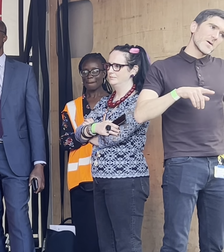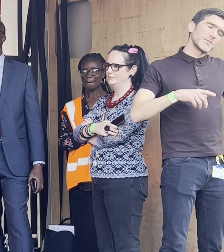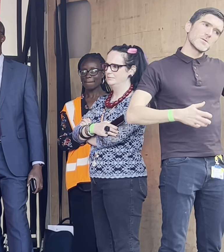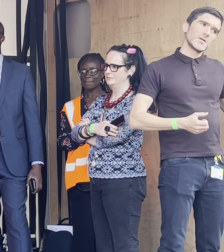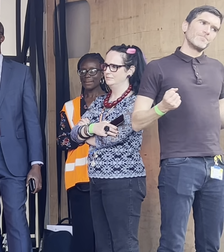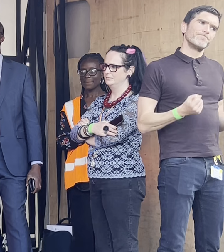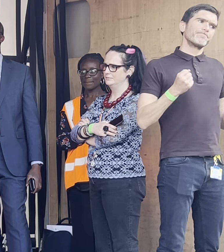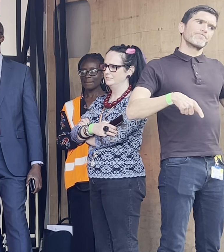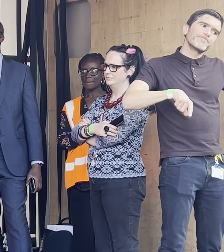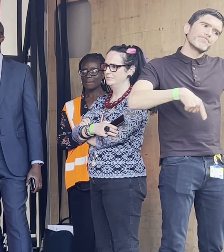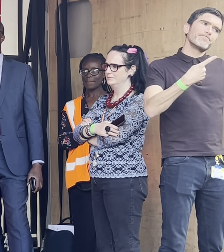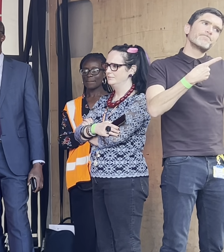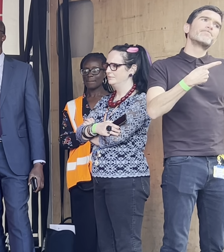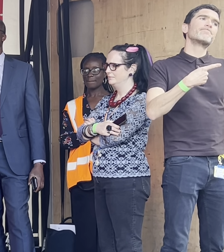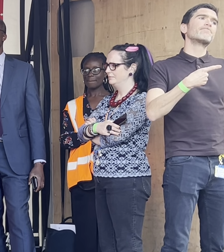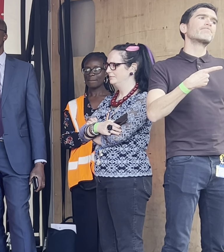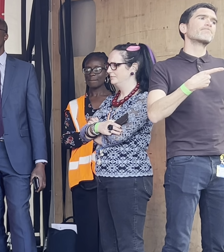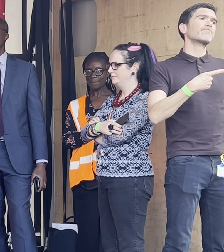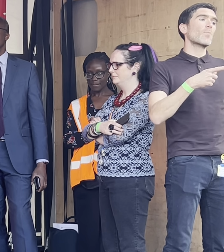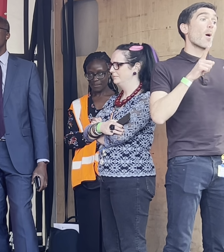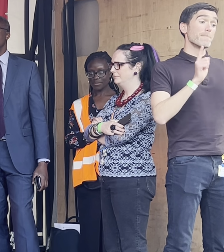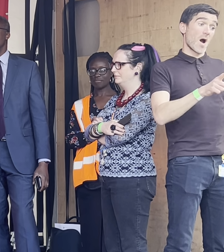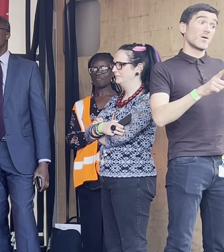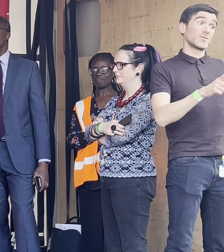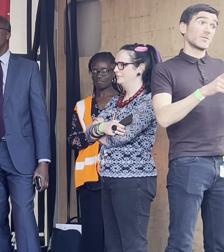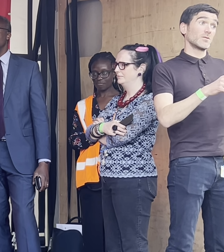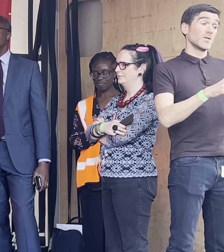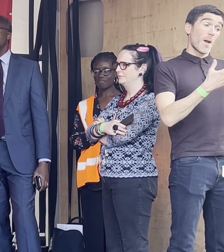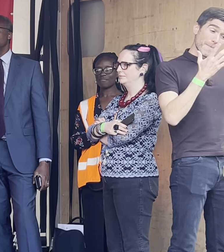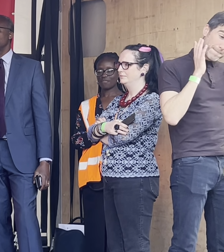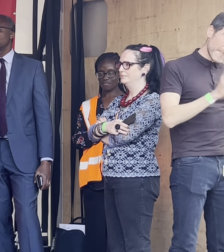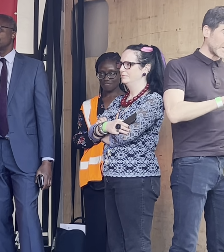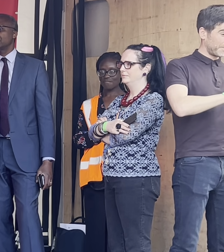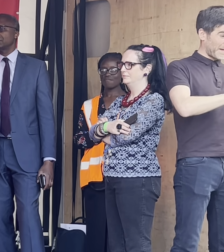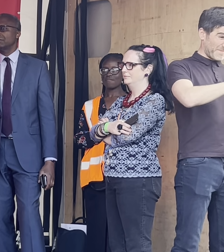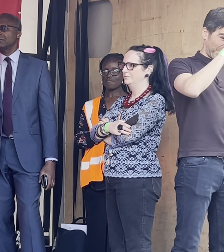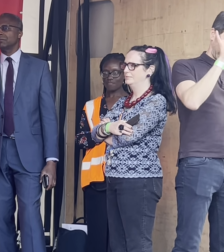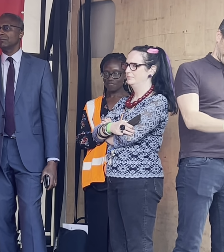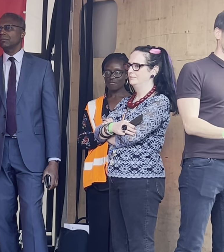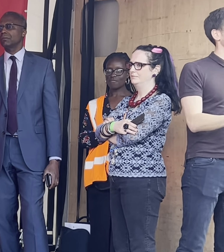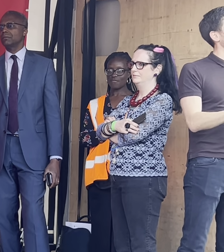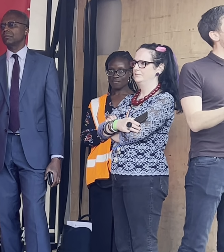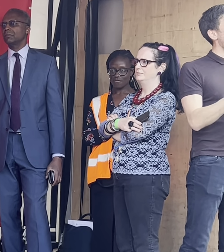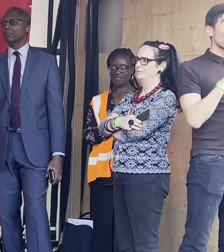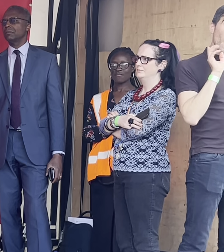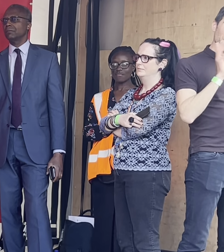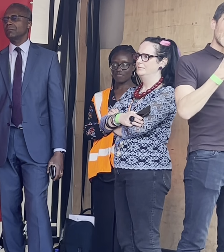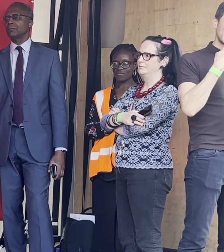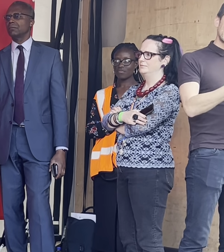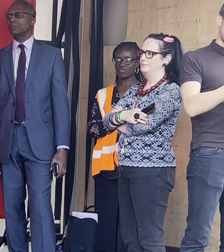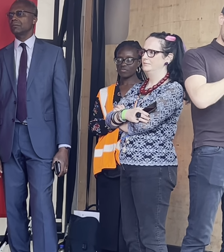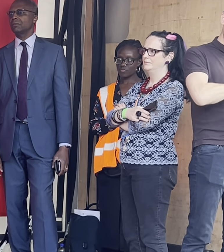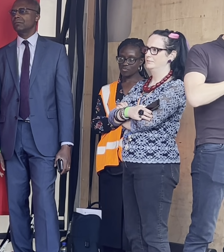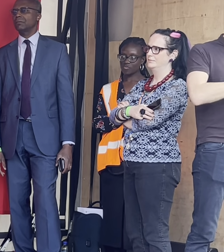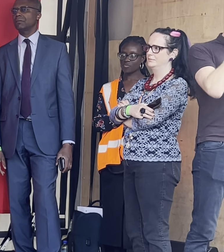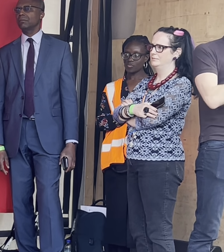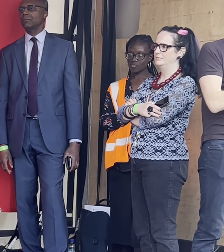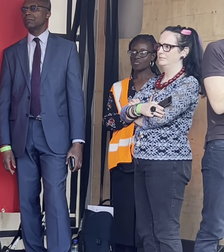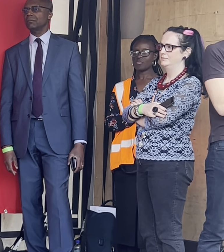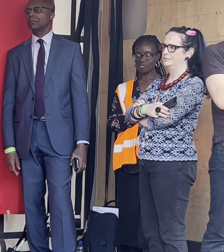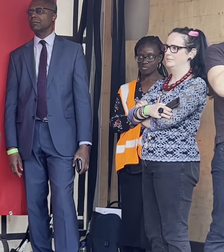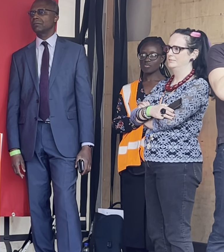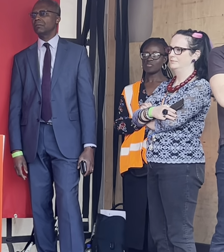bill, it must be repealed. And you must go on the record again during this debate that it will